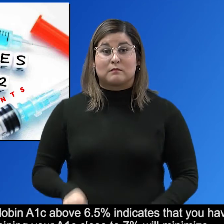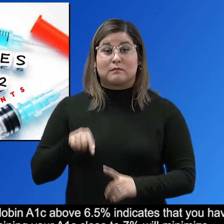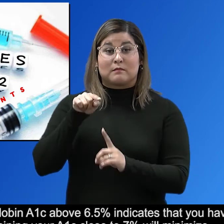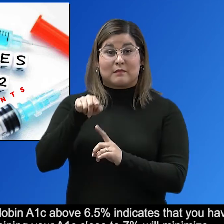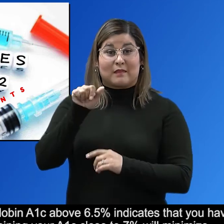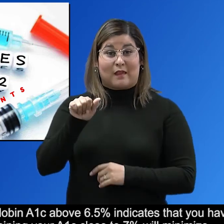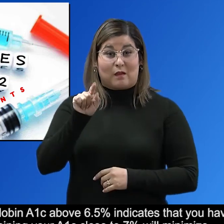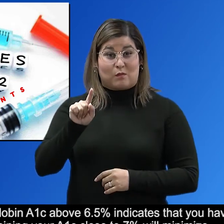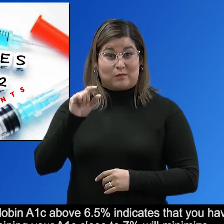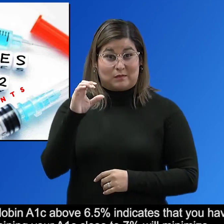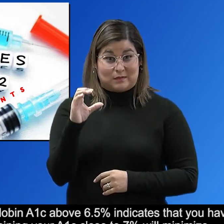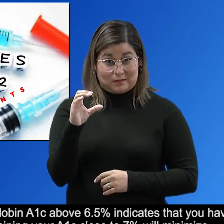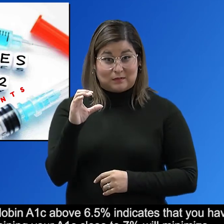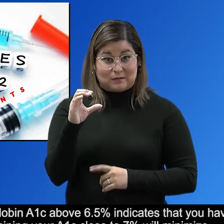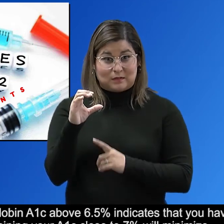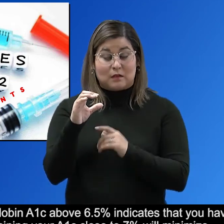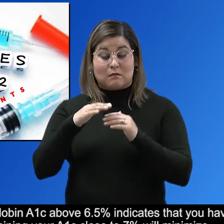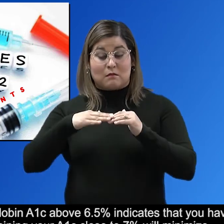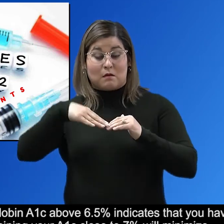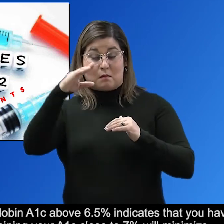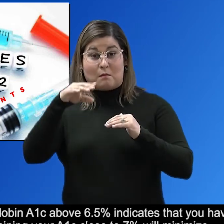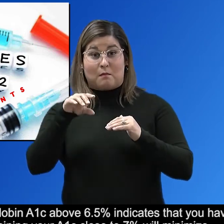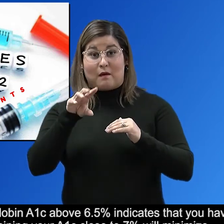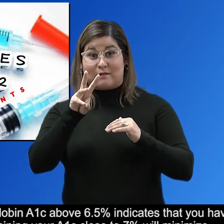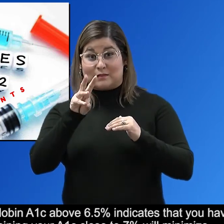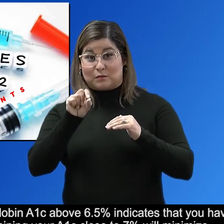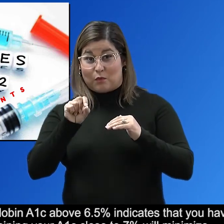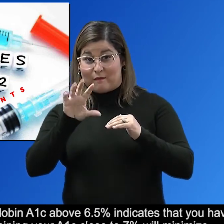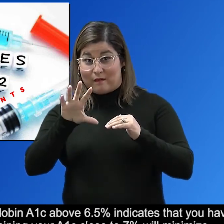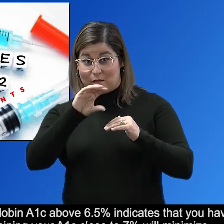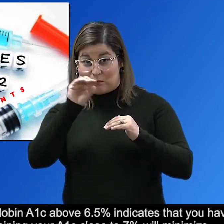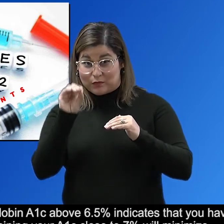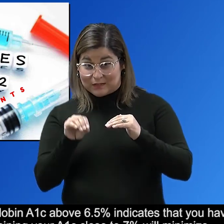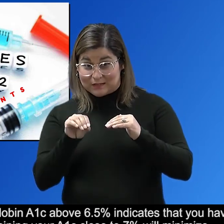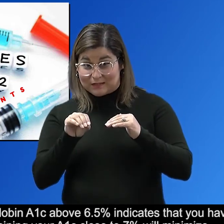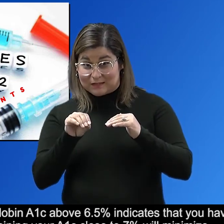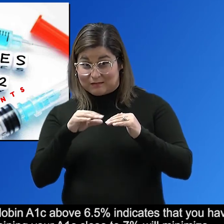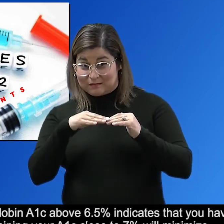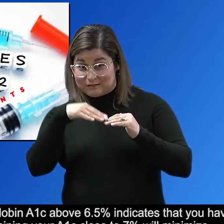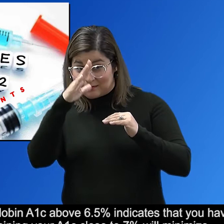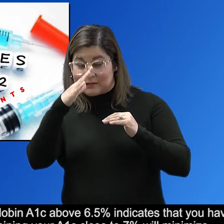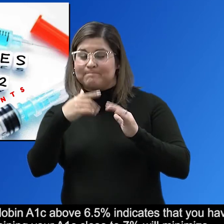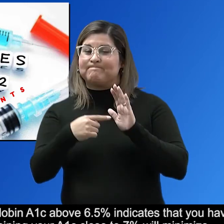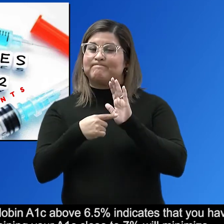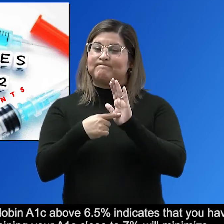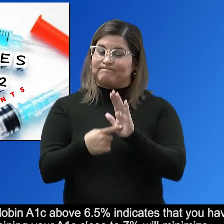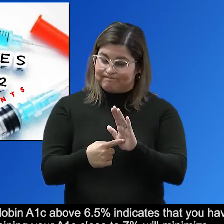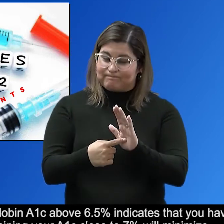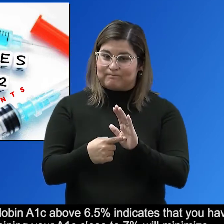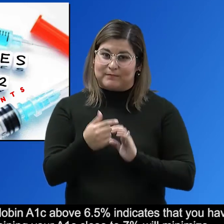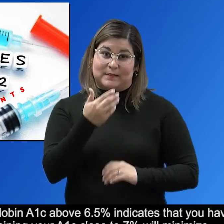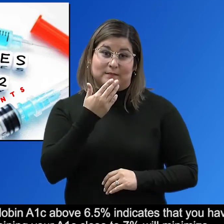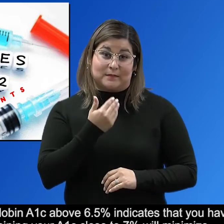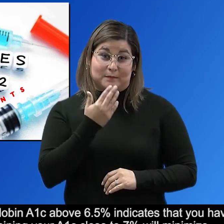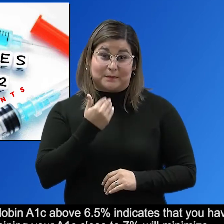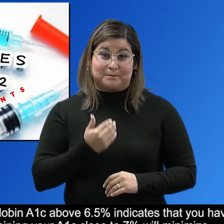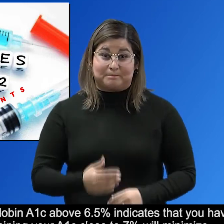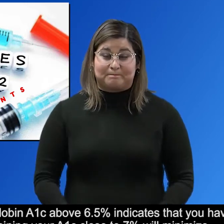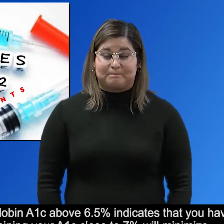Hemoglobin A1c above 6.5% indicates that you have diabetes.